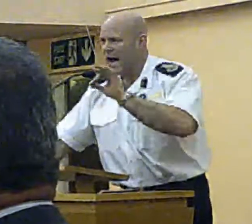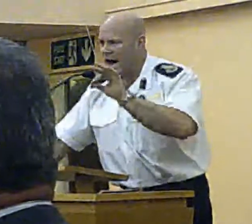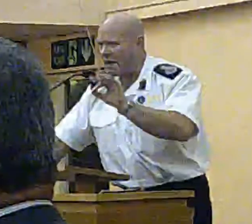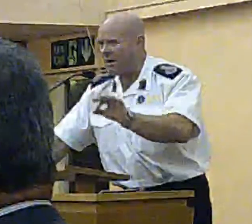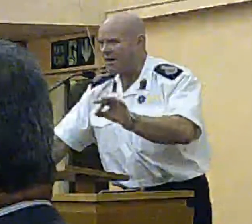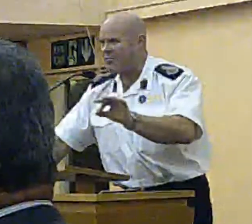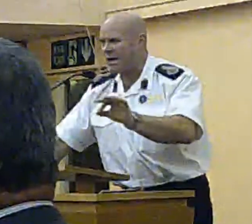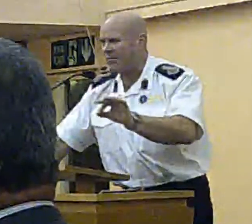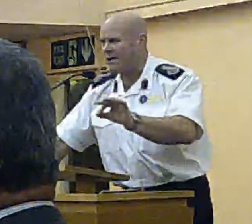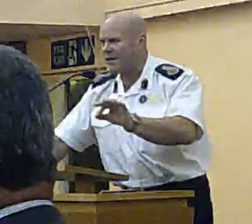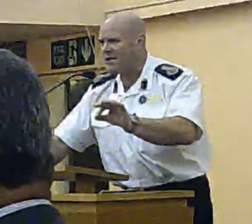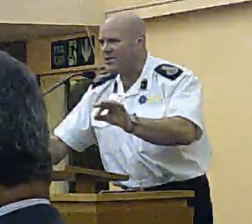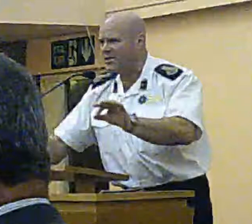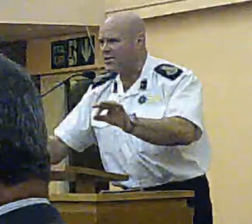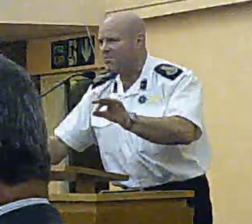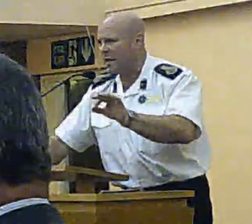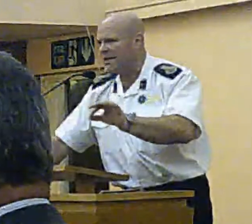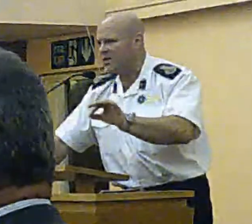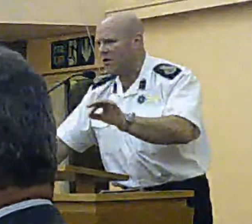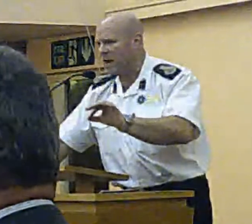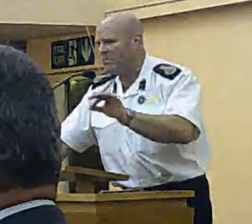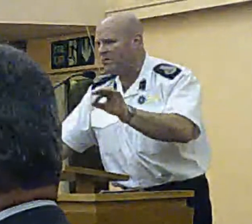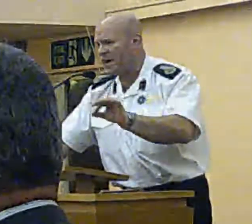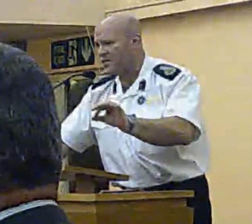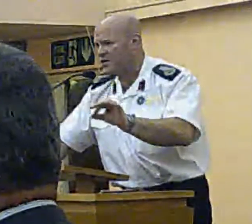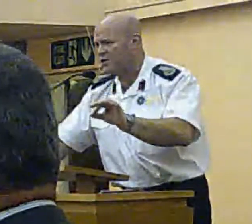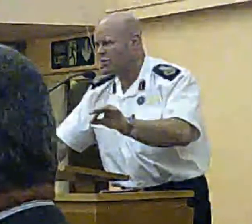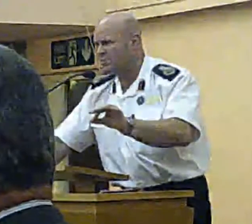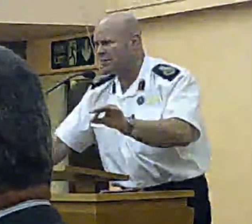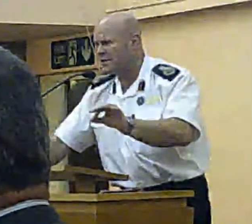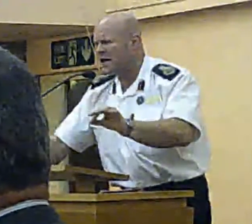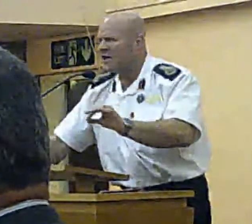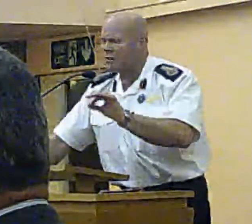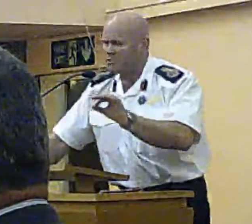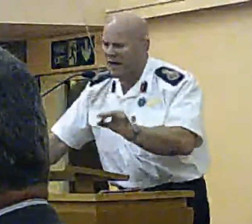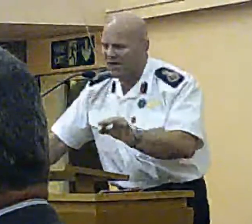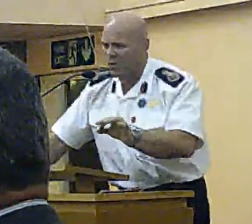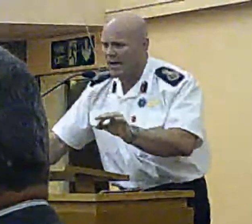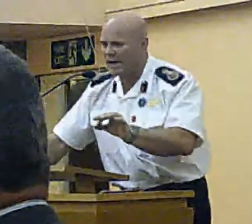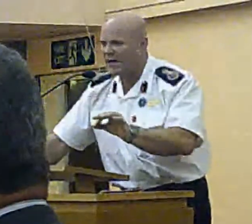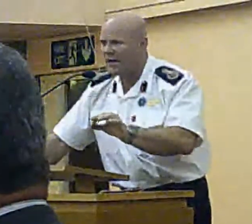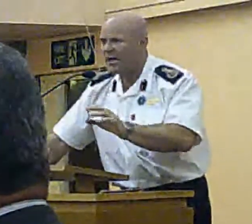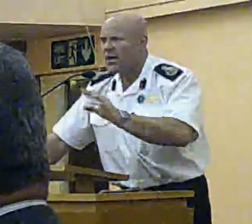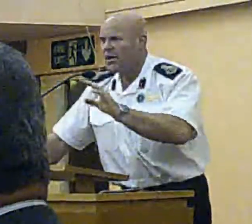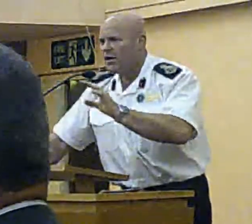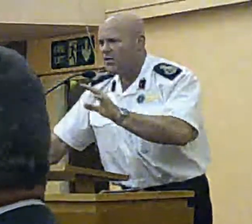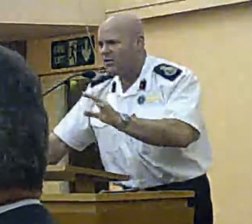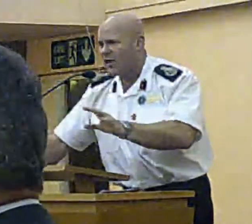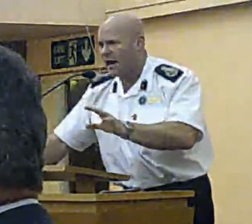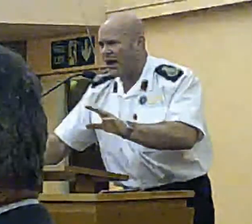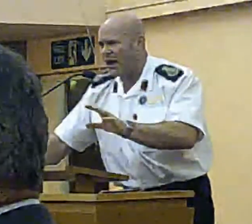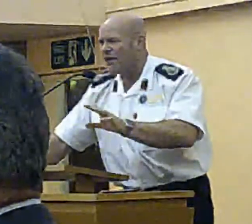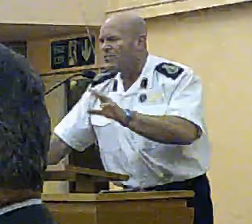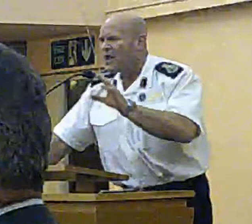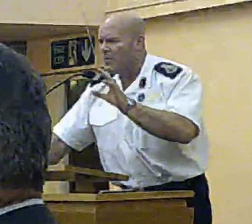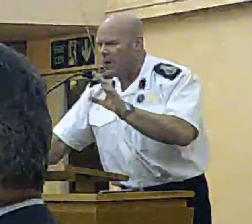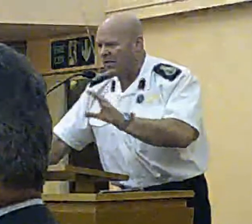Right? I make the recommendations based on my professional judgment. Which,